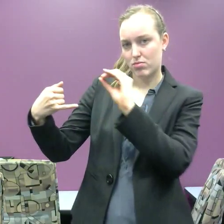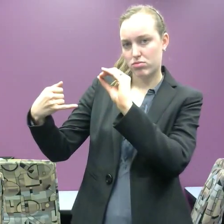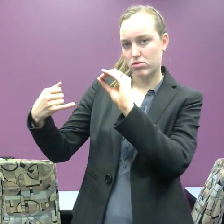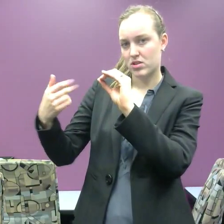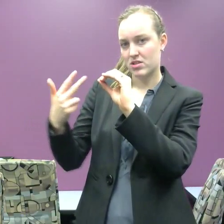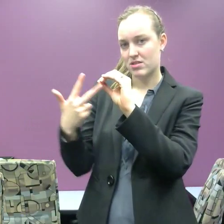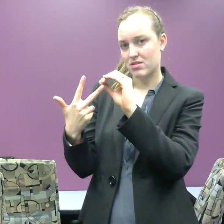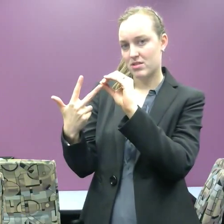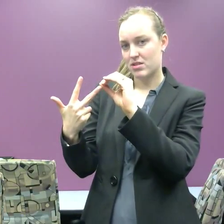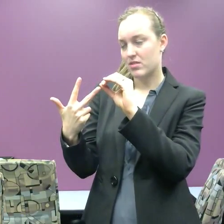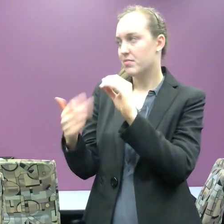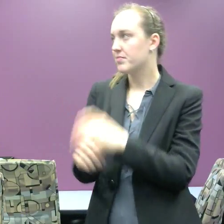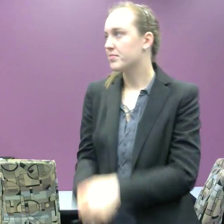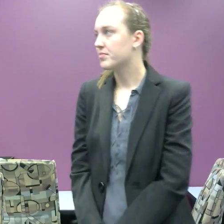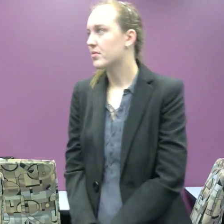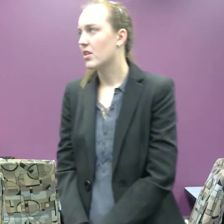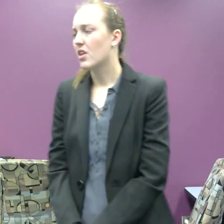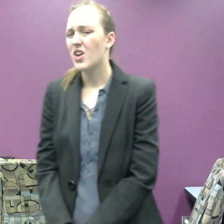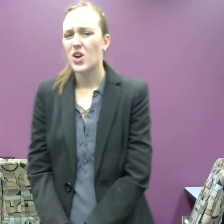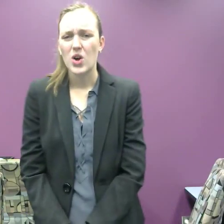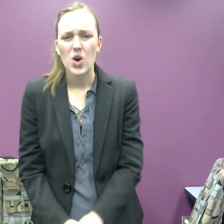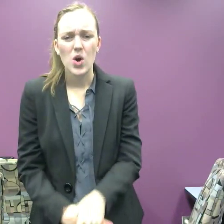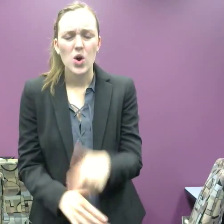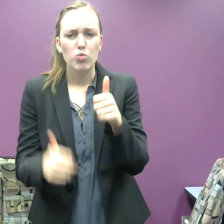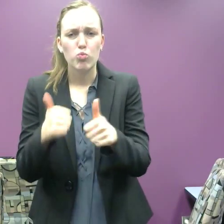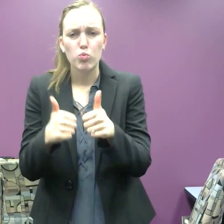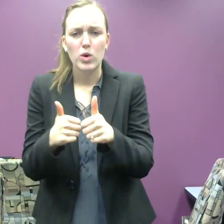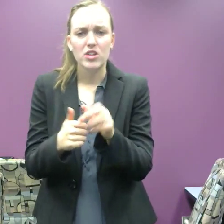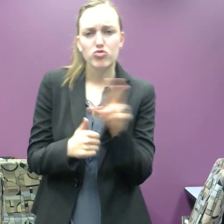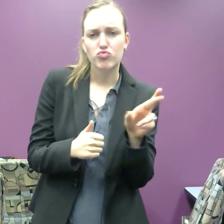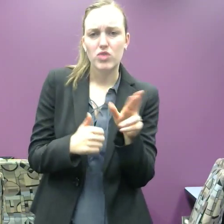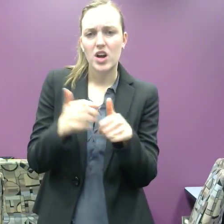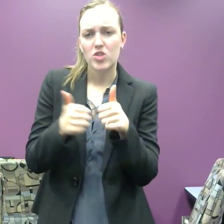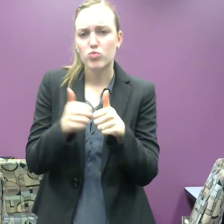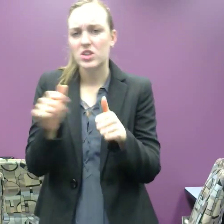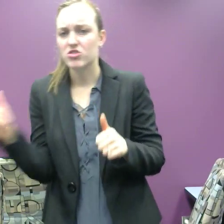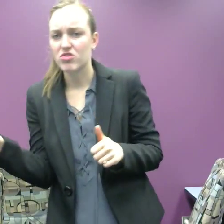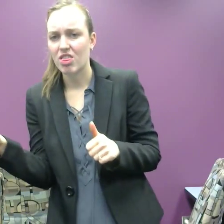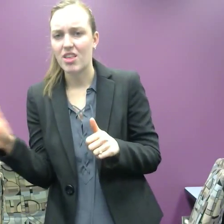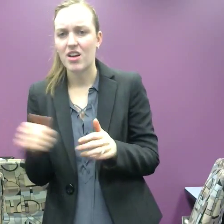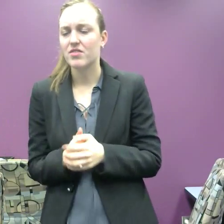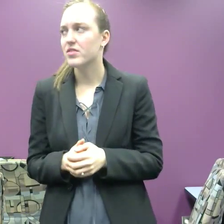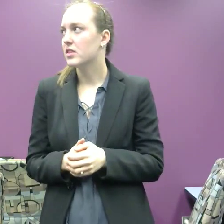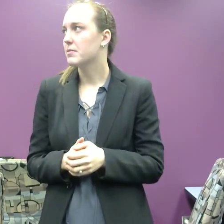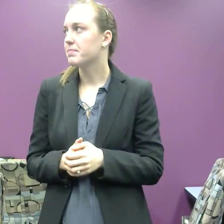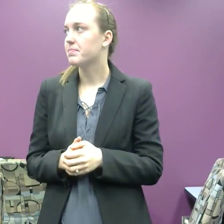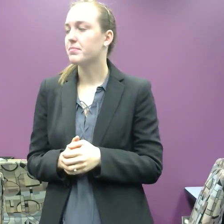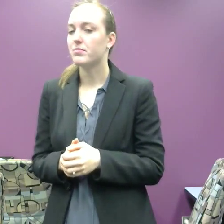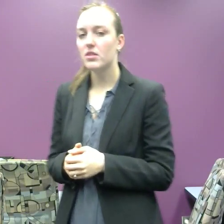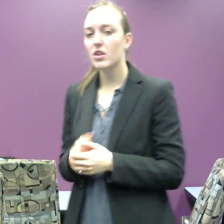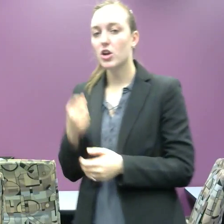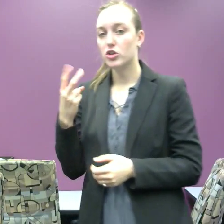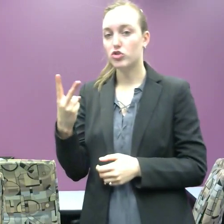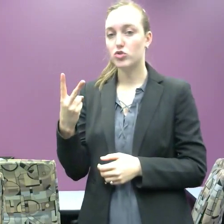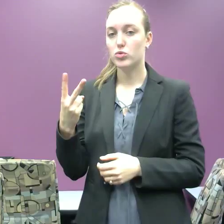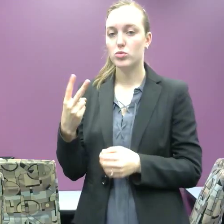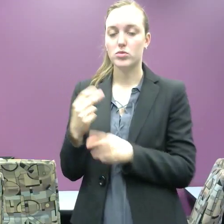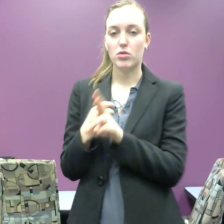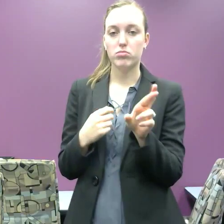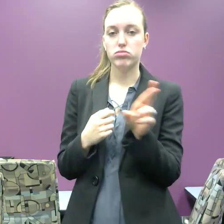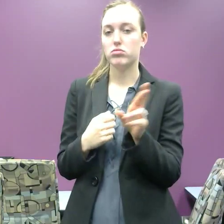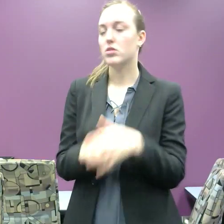Which one of these numbers was to the right and to the left in this one? Adam, do you want to answer that? 2 is on the right,